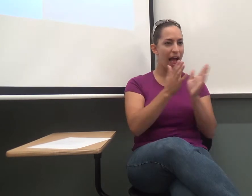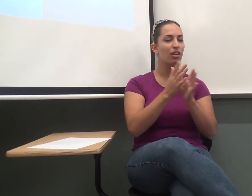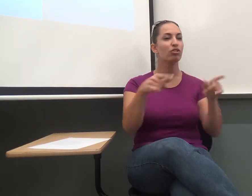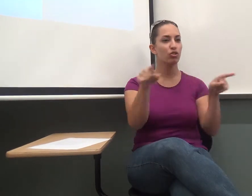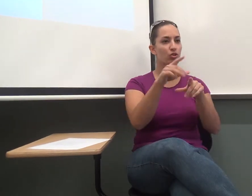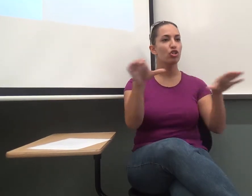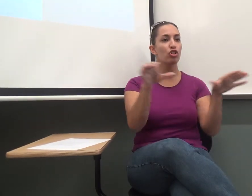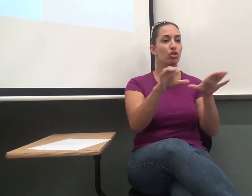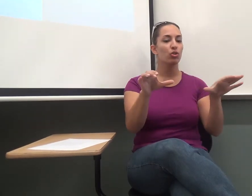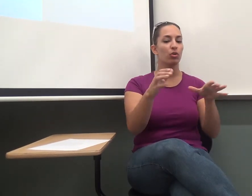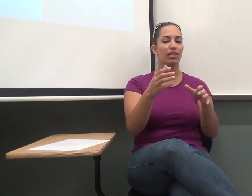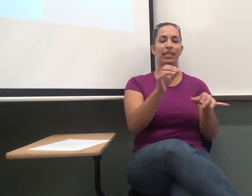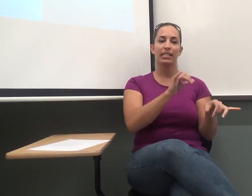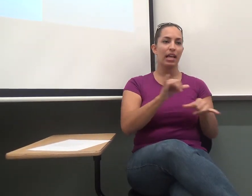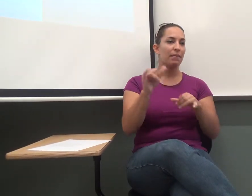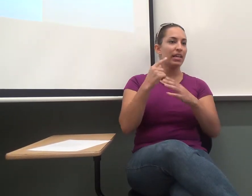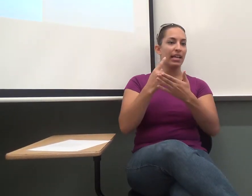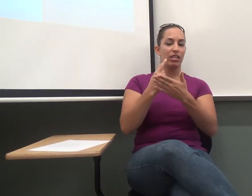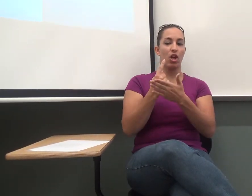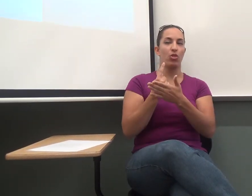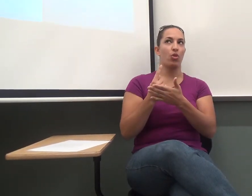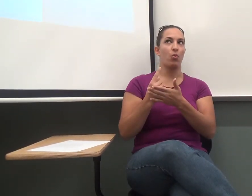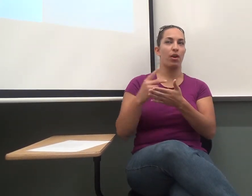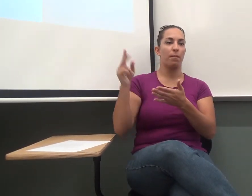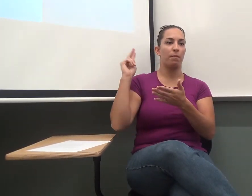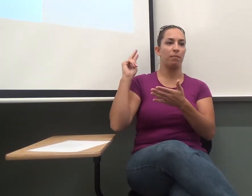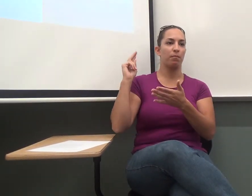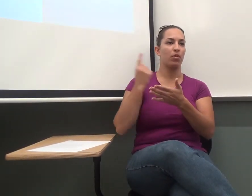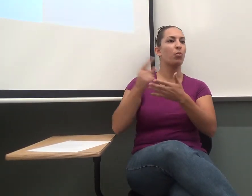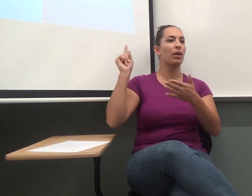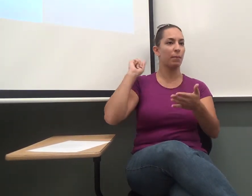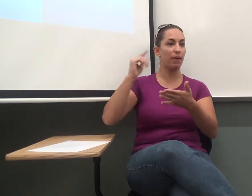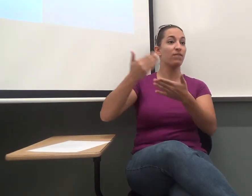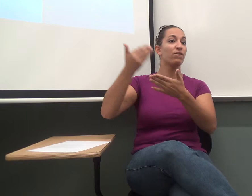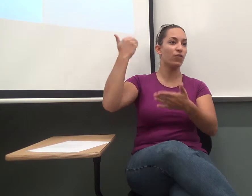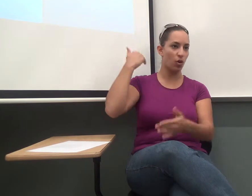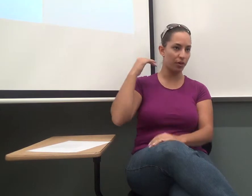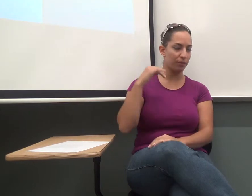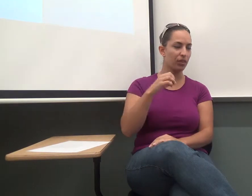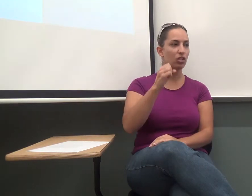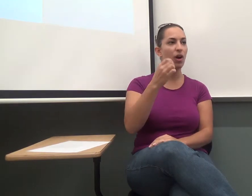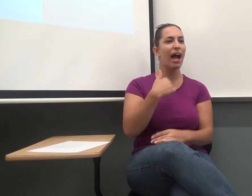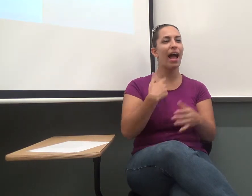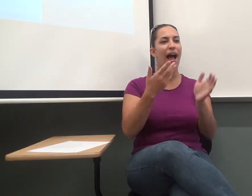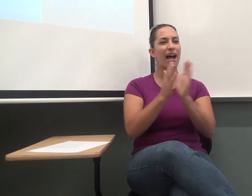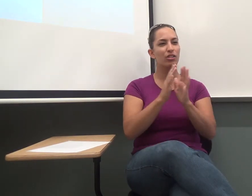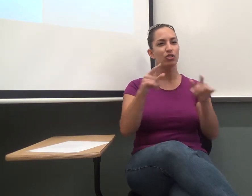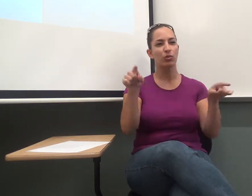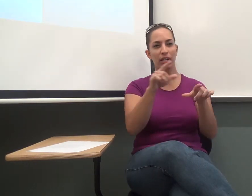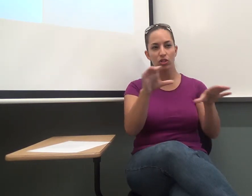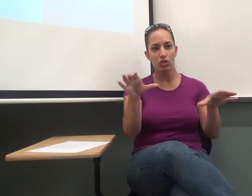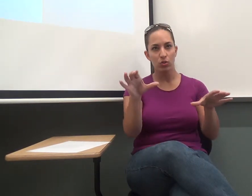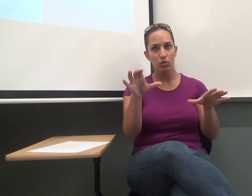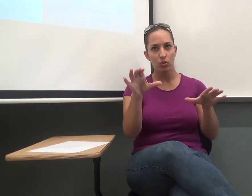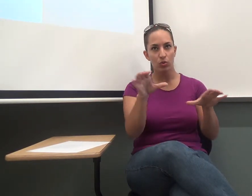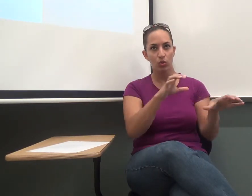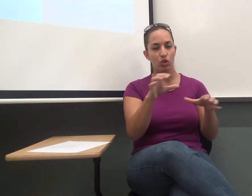which was, okay, this was a long time ago now, I know, but I asked you guys to complete an assignment that took